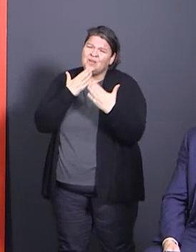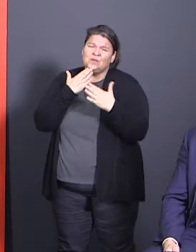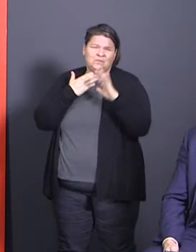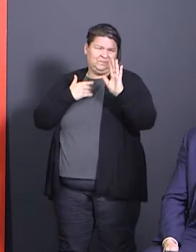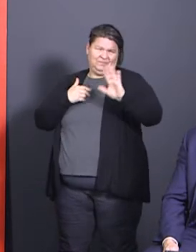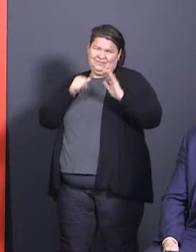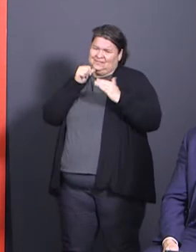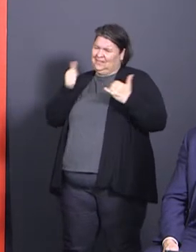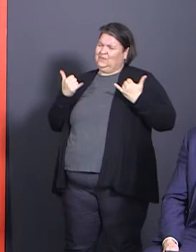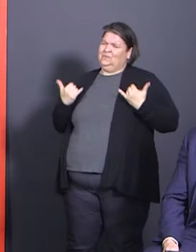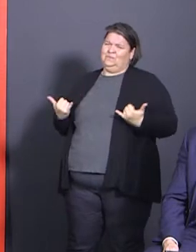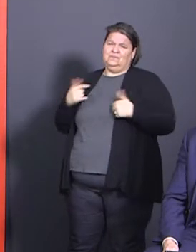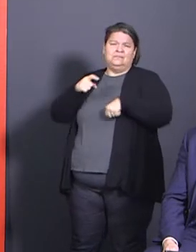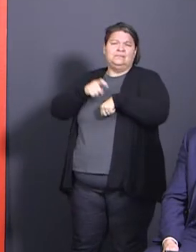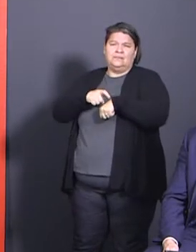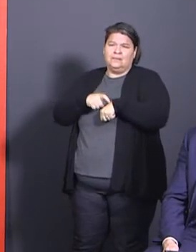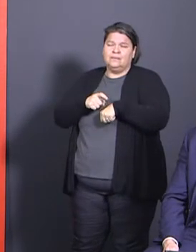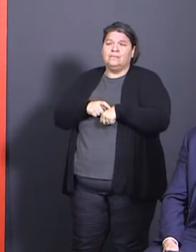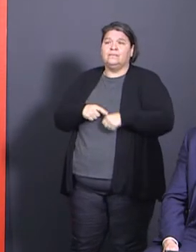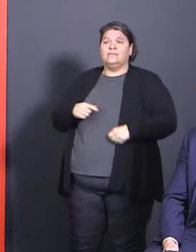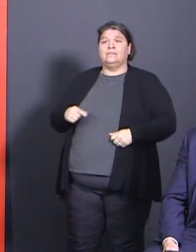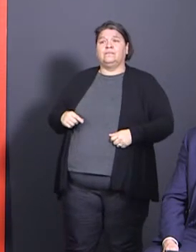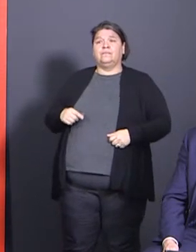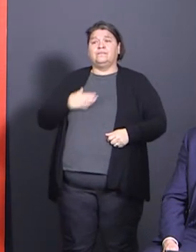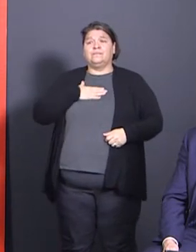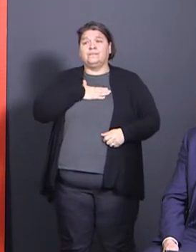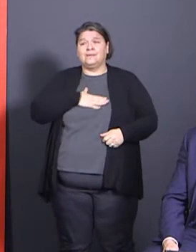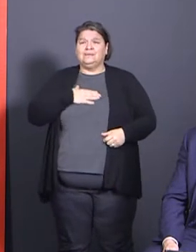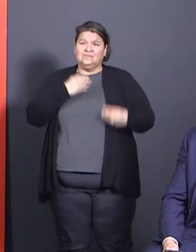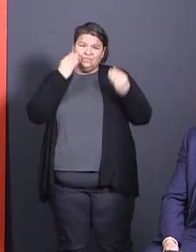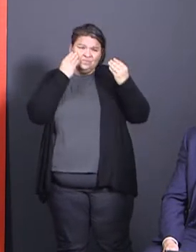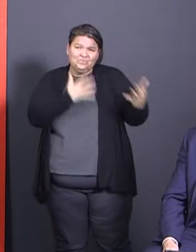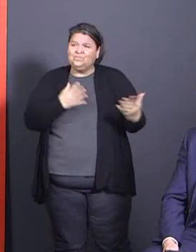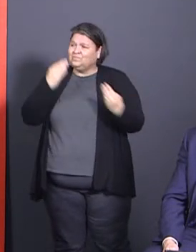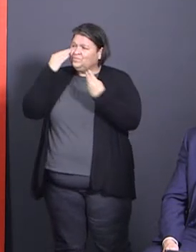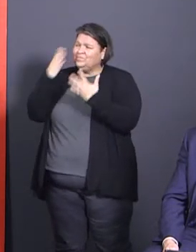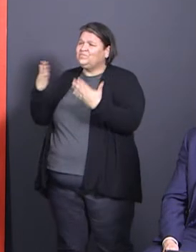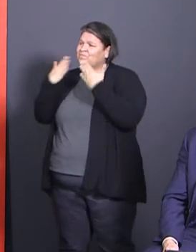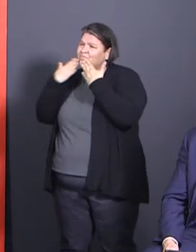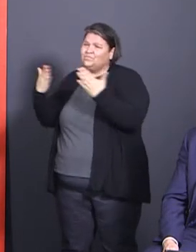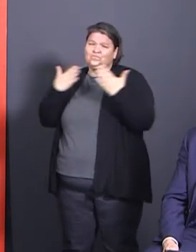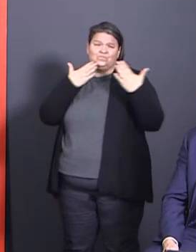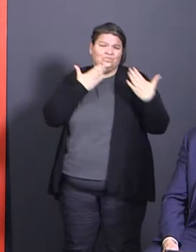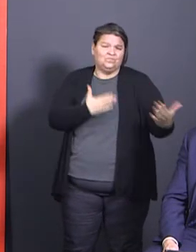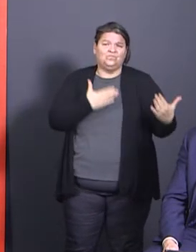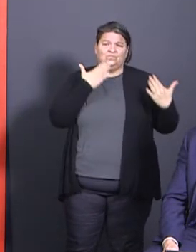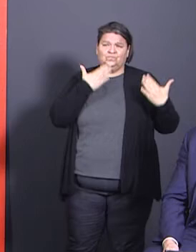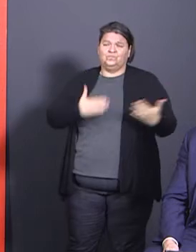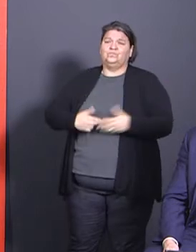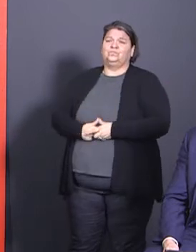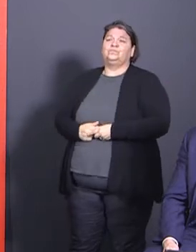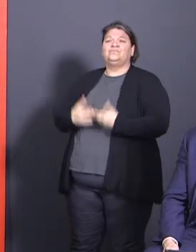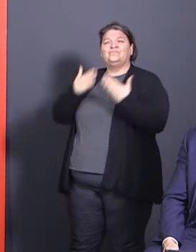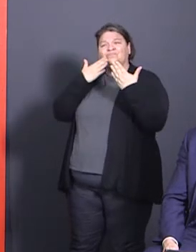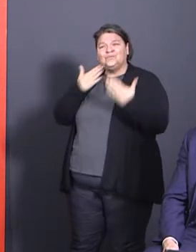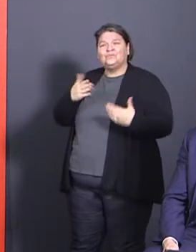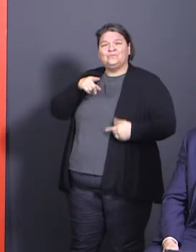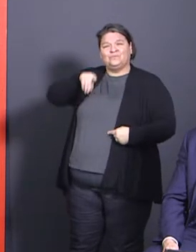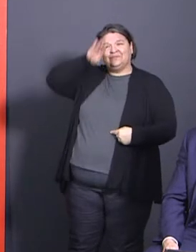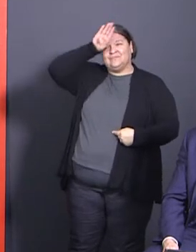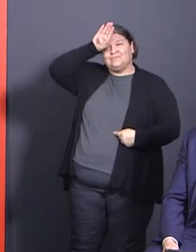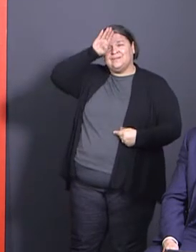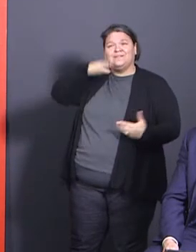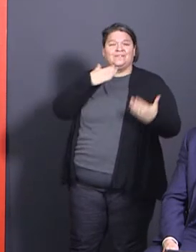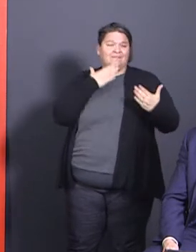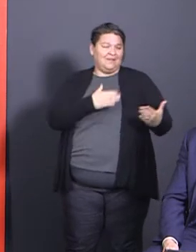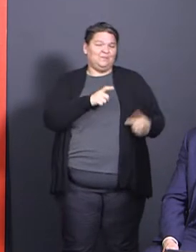we're grateful for your hard work and for representing our firefighters. And Manny, same for you, for representing our police officers. So before we